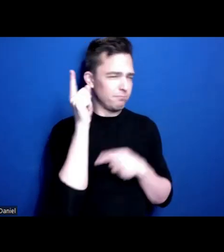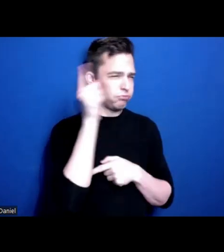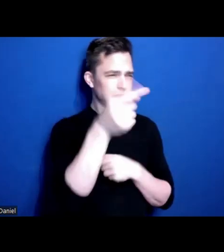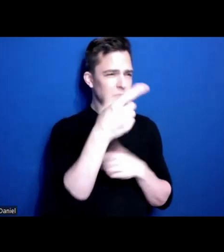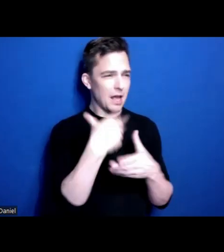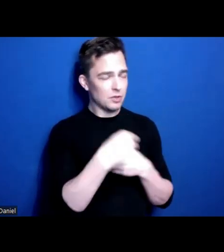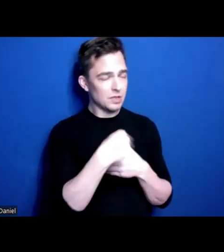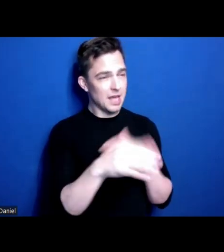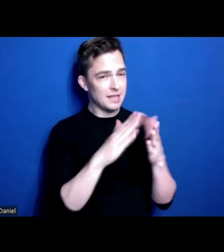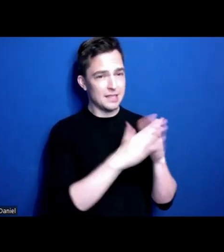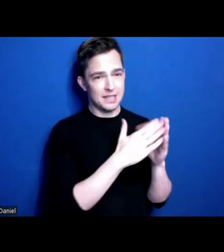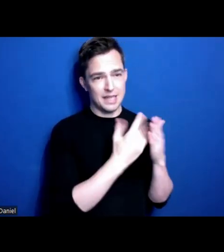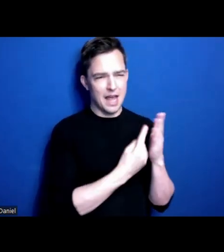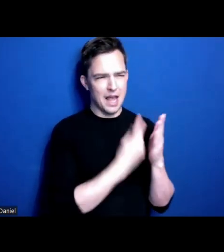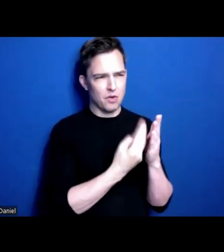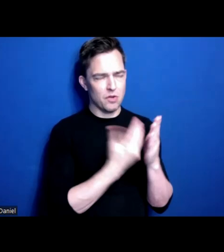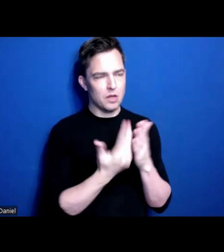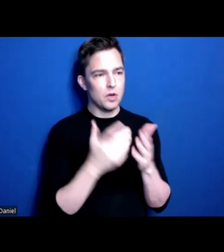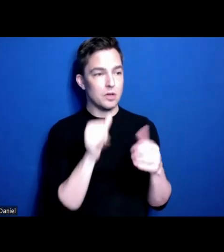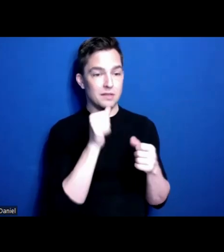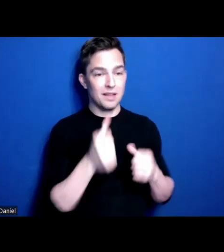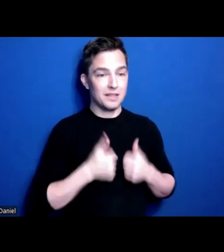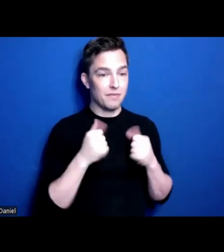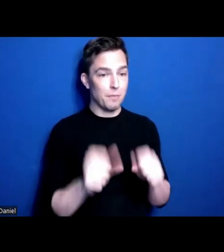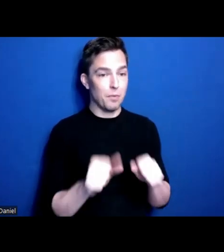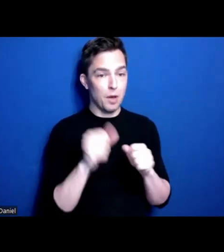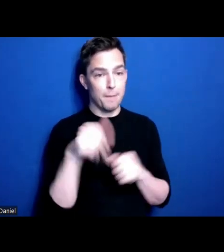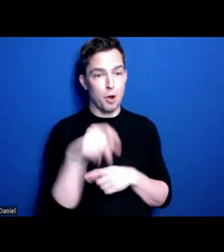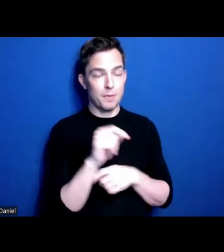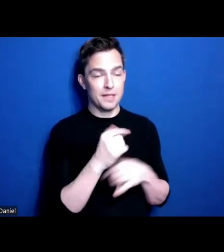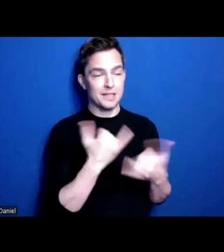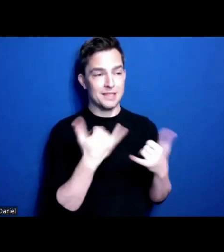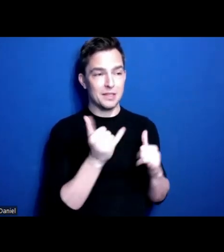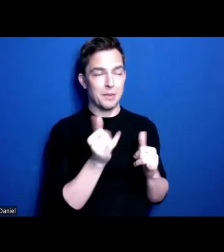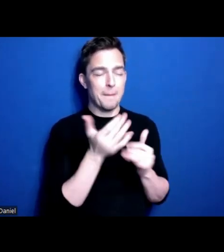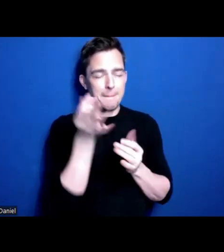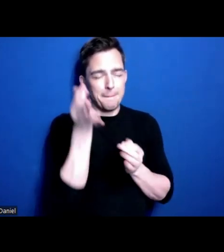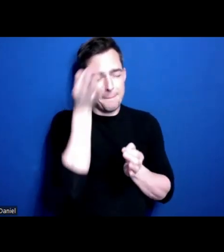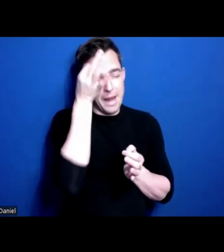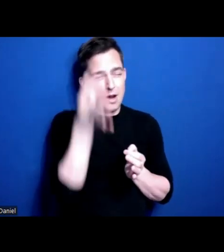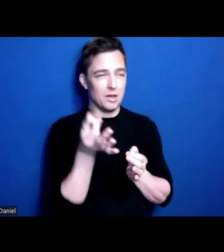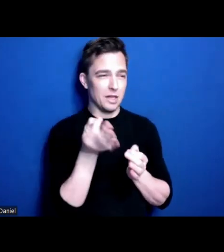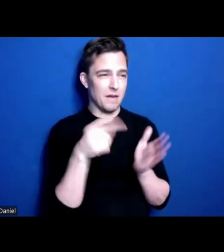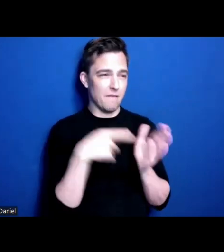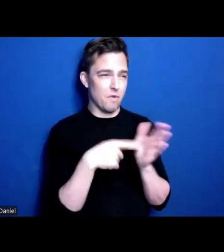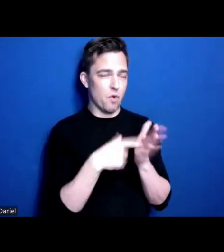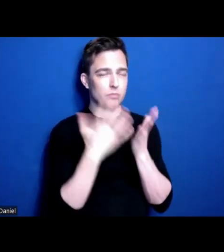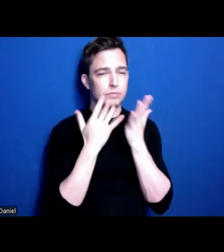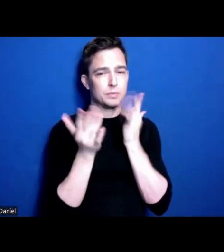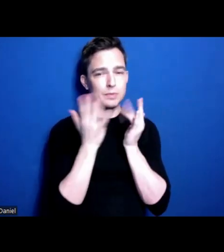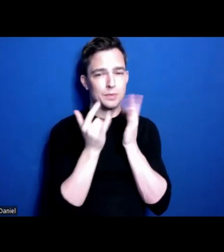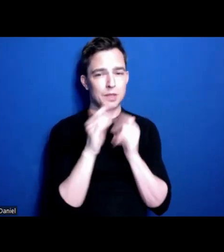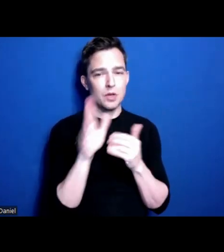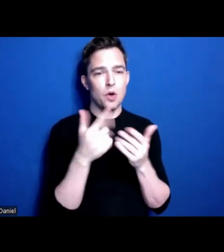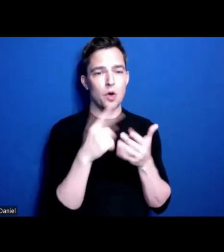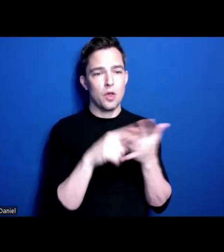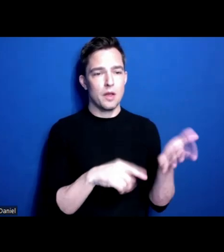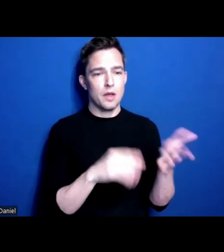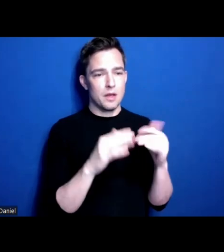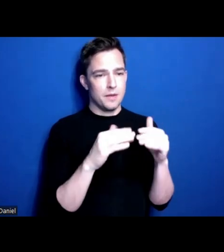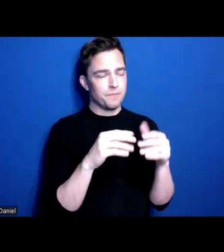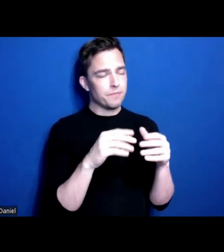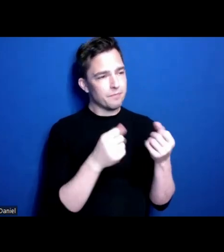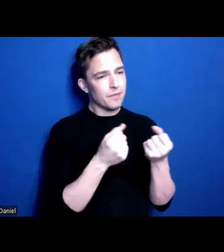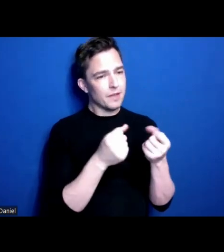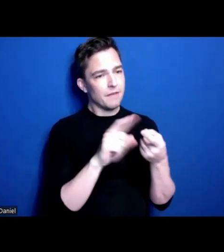and or in unlivable apartments that they can still barely afford, about all of the comrades who are forced to live in the